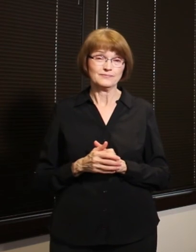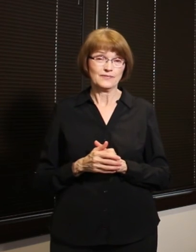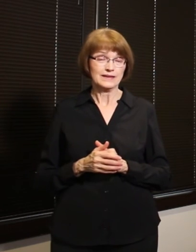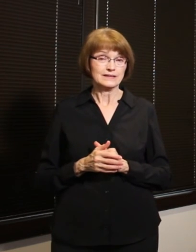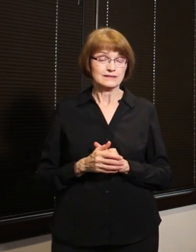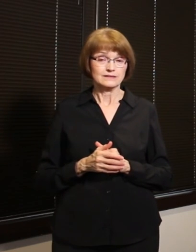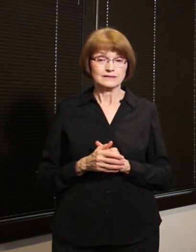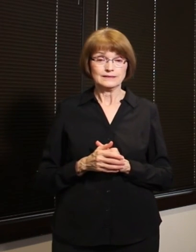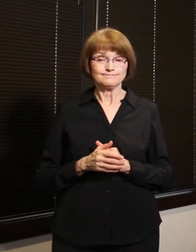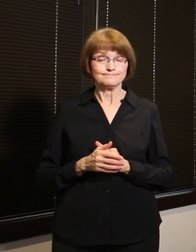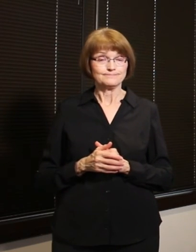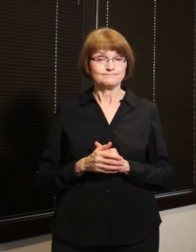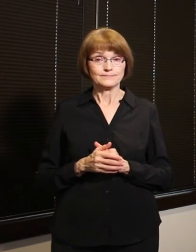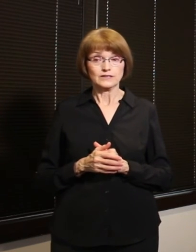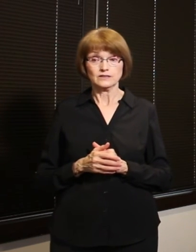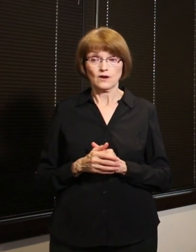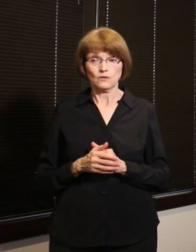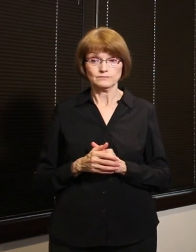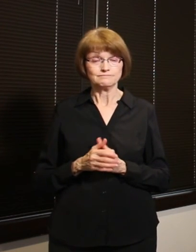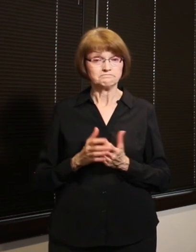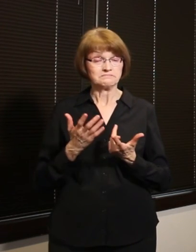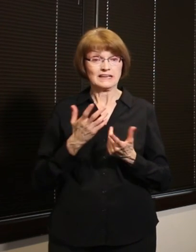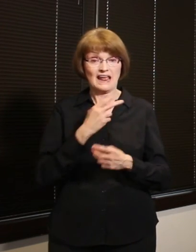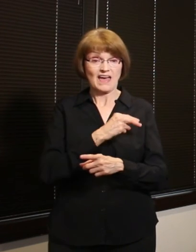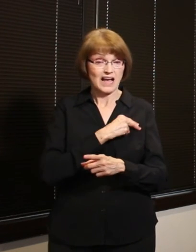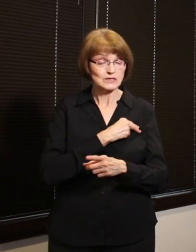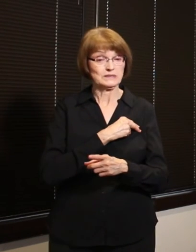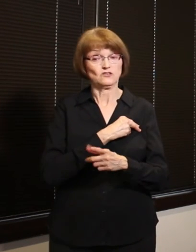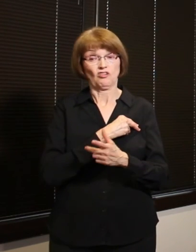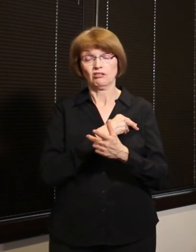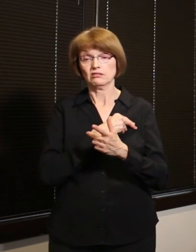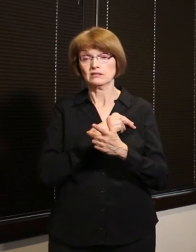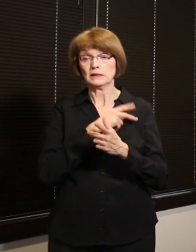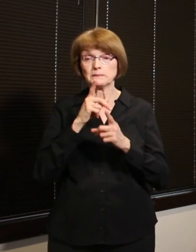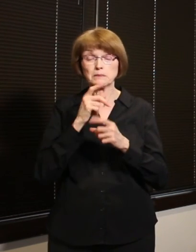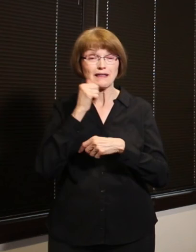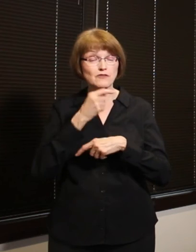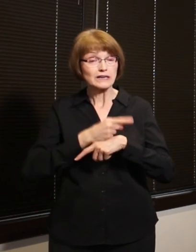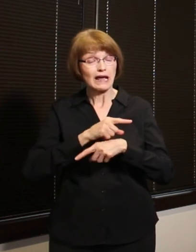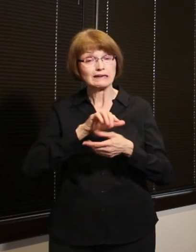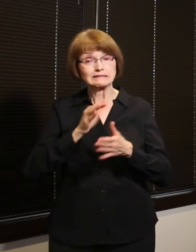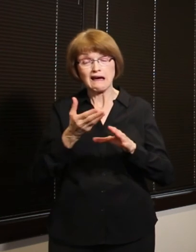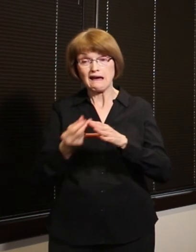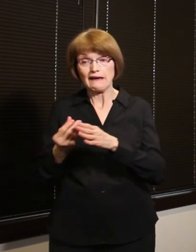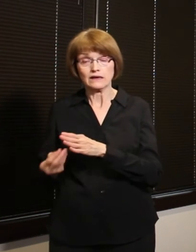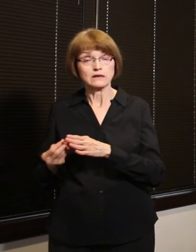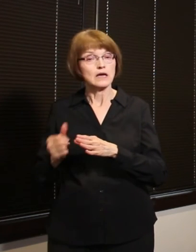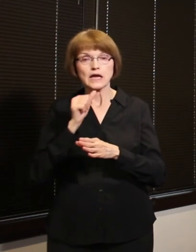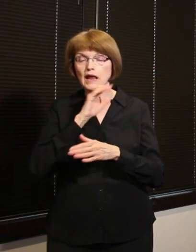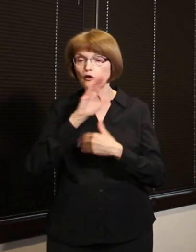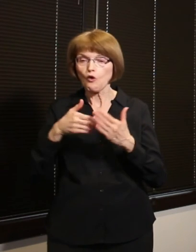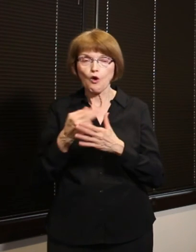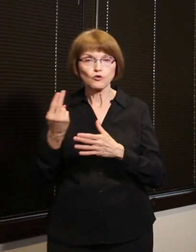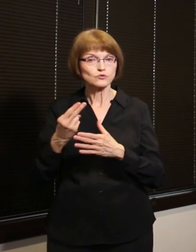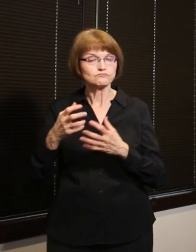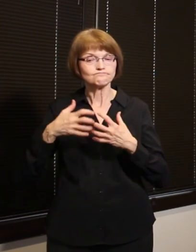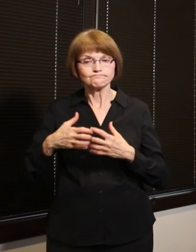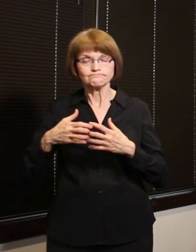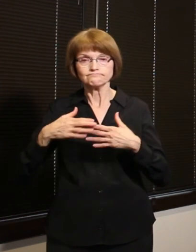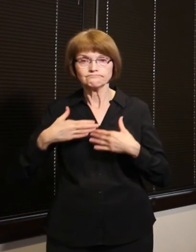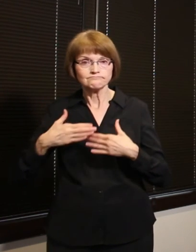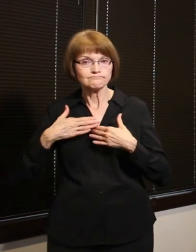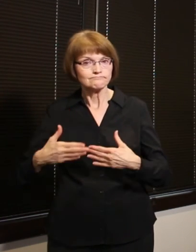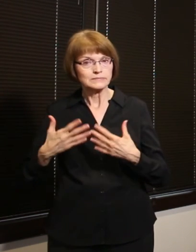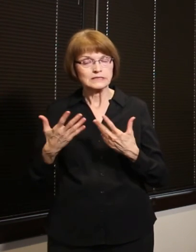People die in the hospital every day, and not all of them are on ventilators. There's a lot of other things that go into whether somebody lives